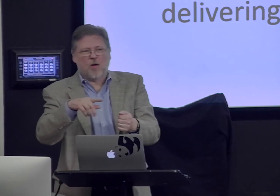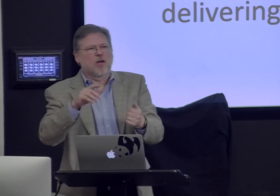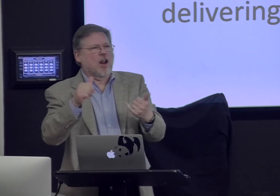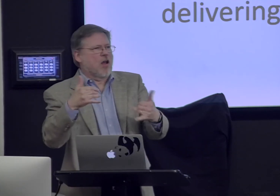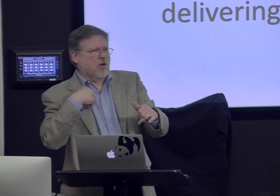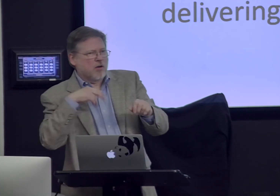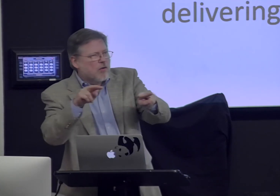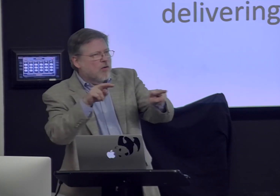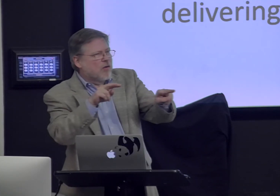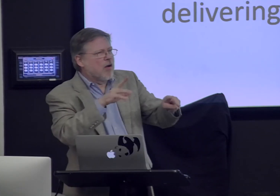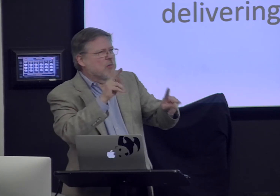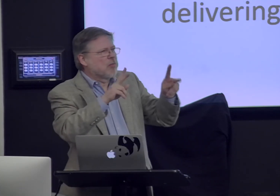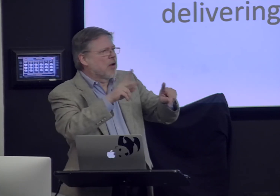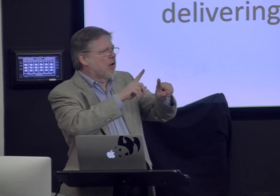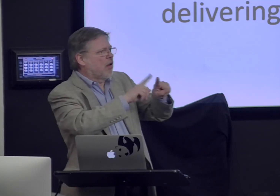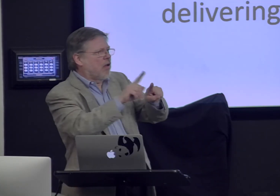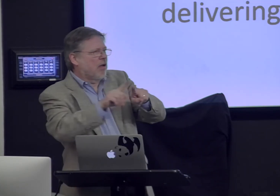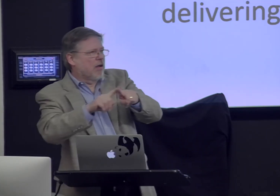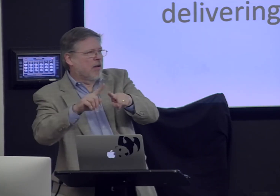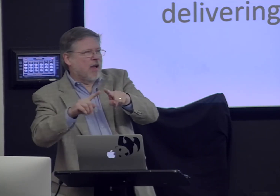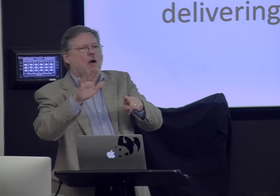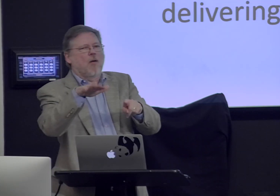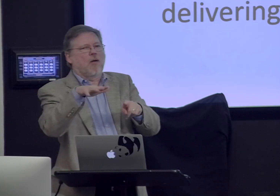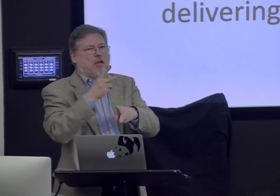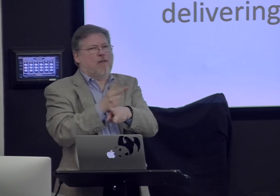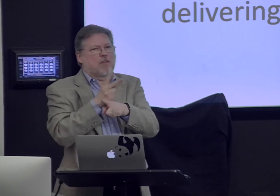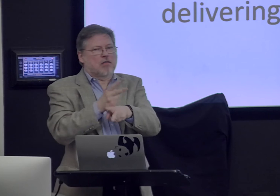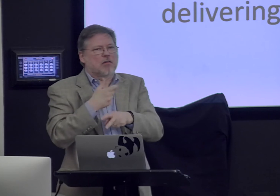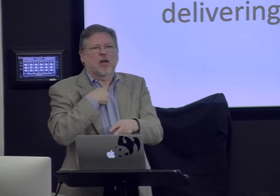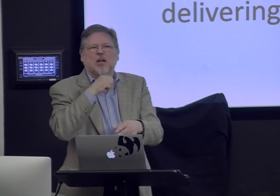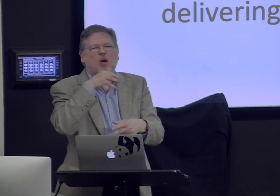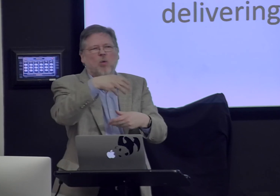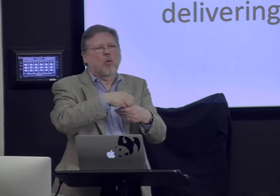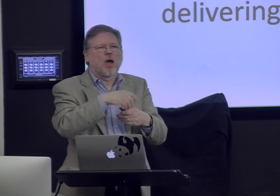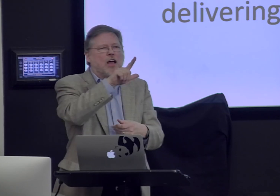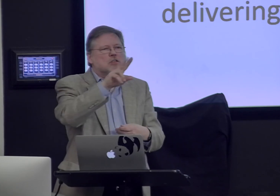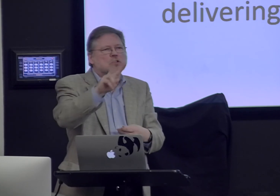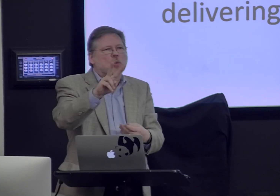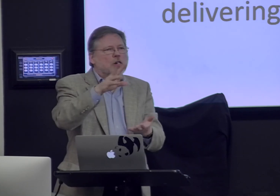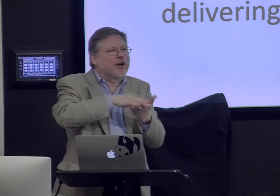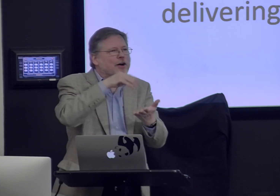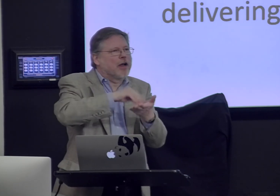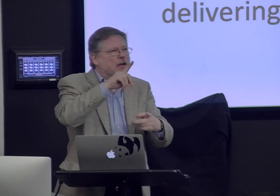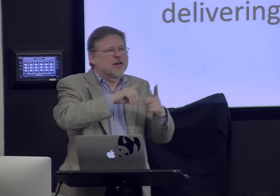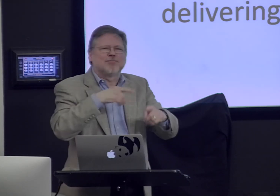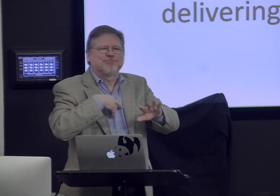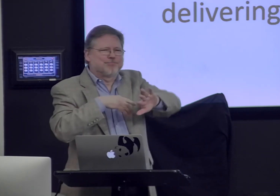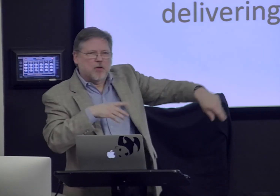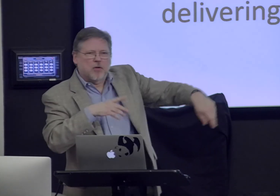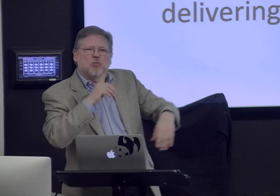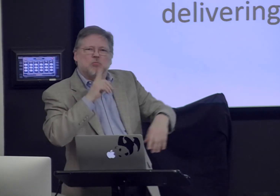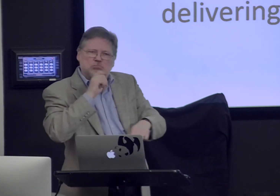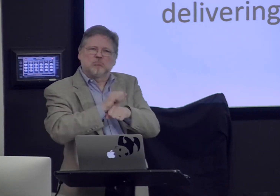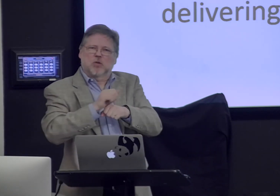Now, this can lead us to having a model for how we understand the evolution of signs. And I should point out that I'm